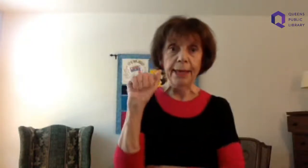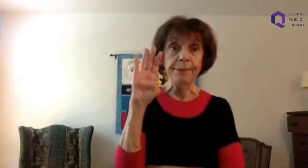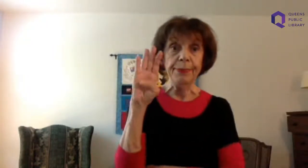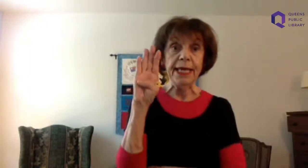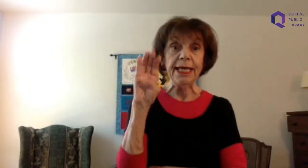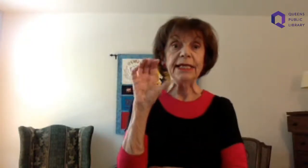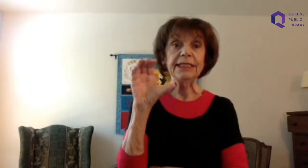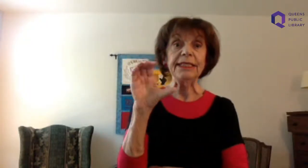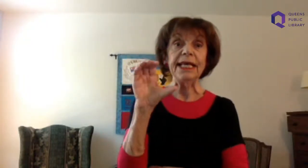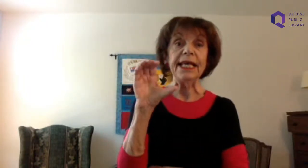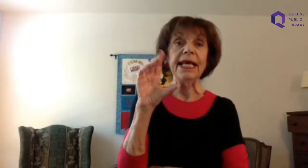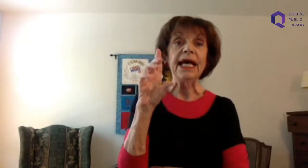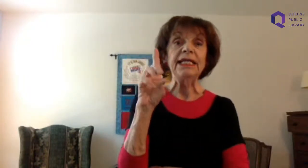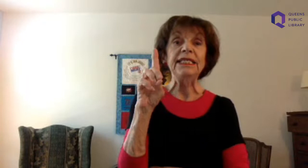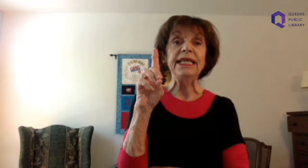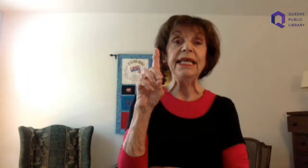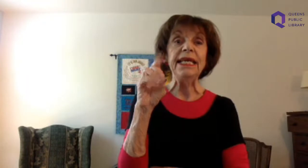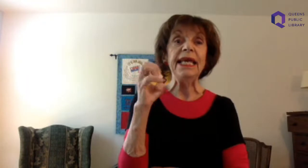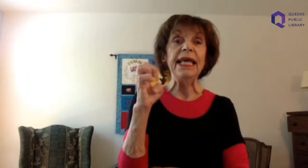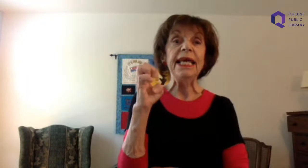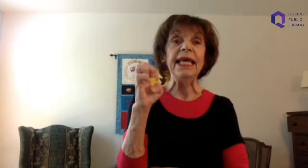B, C, D, E,